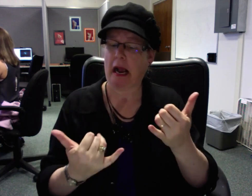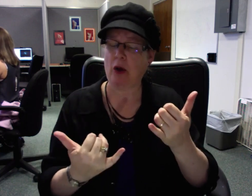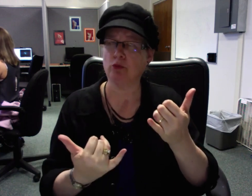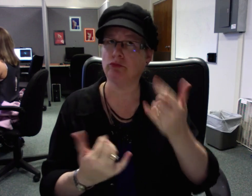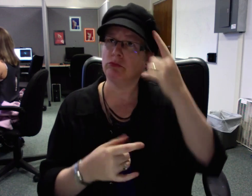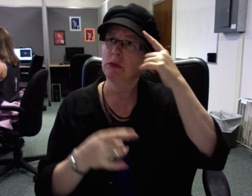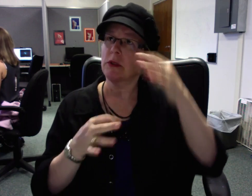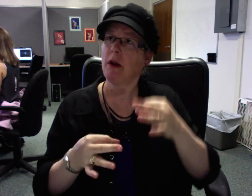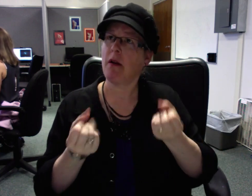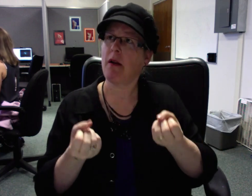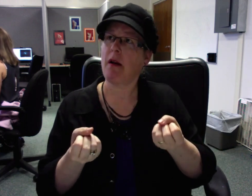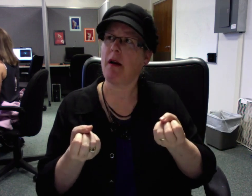he will need.